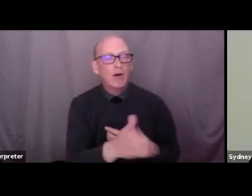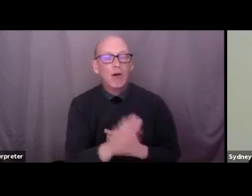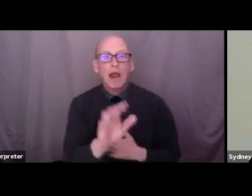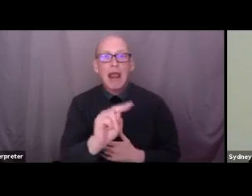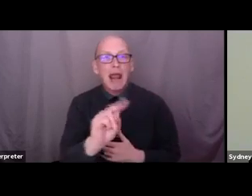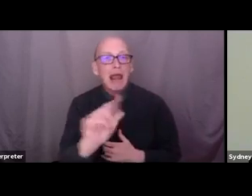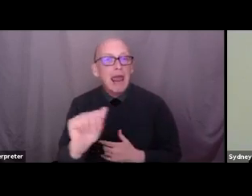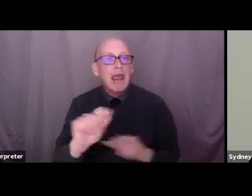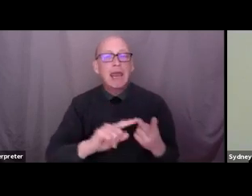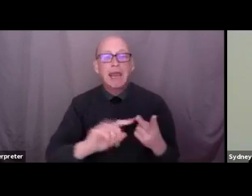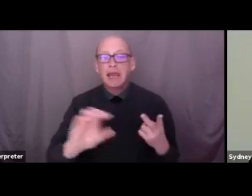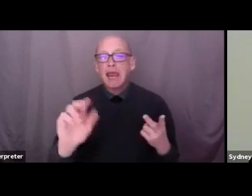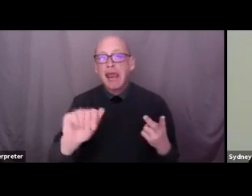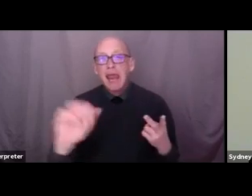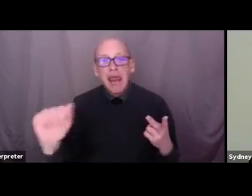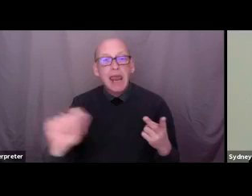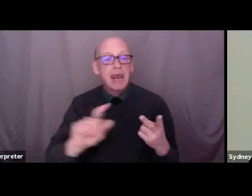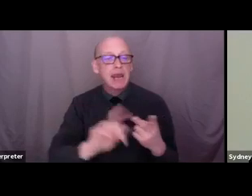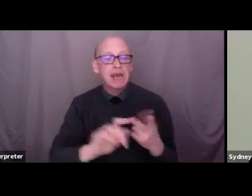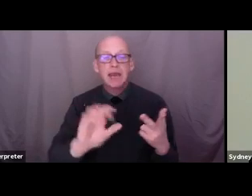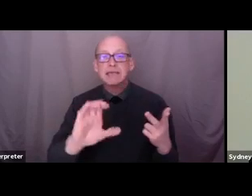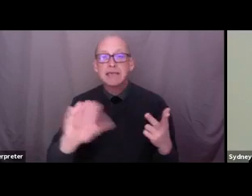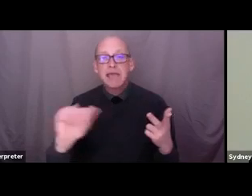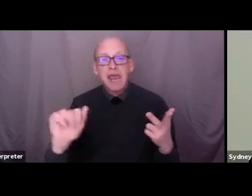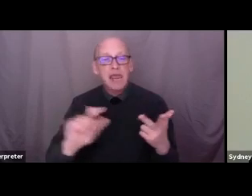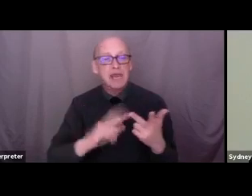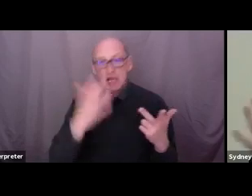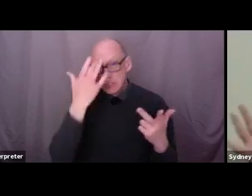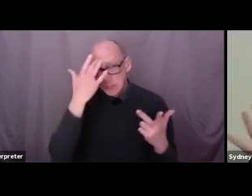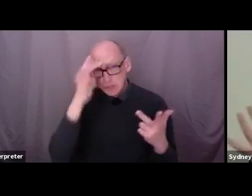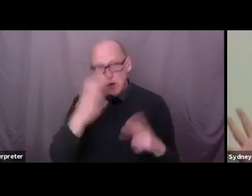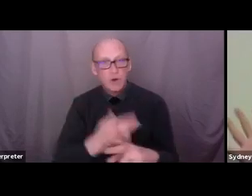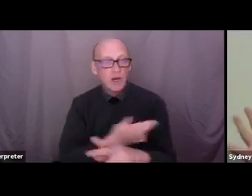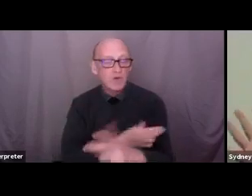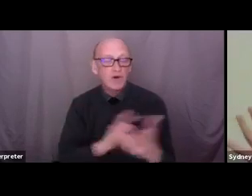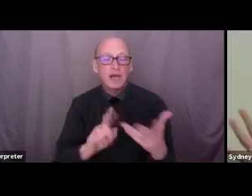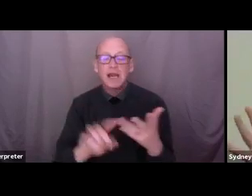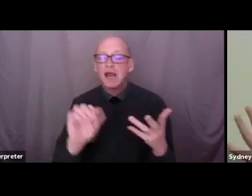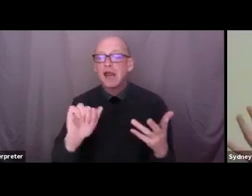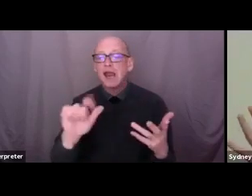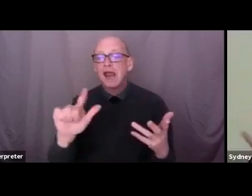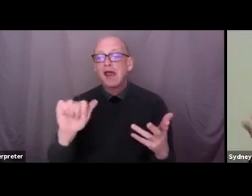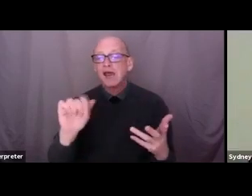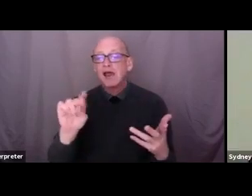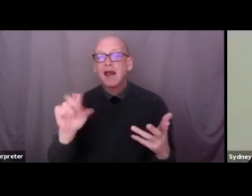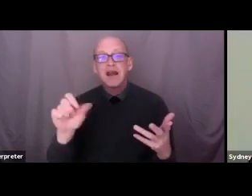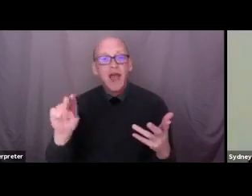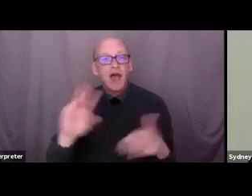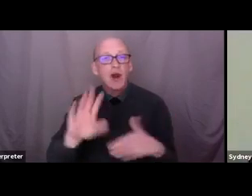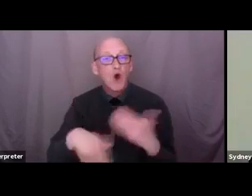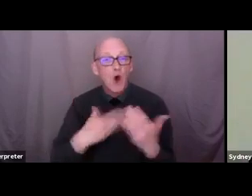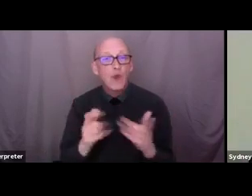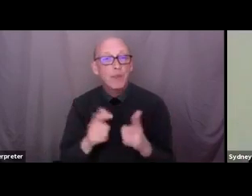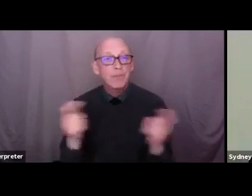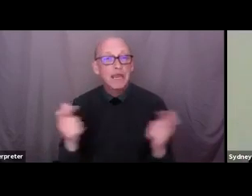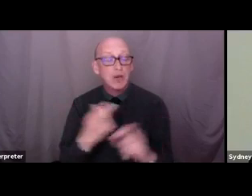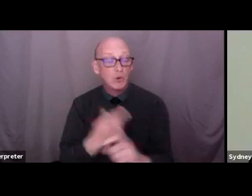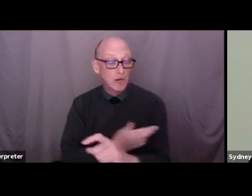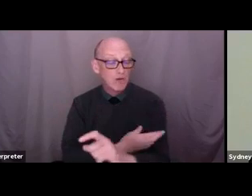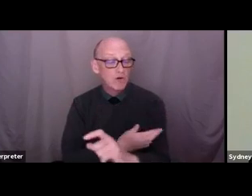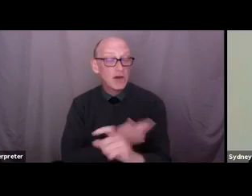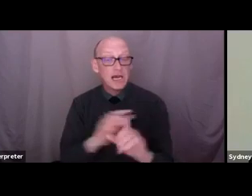AA, CA, Al-Anon, Smart Recovery, all the big recovery groups, they have online